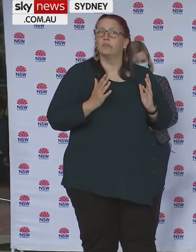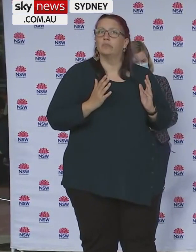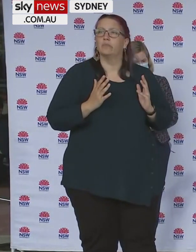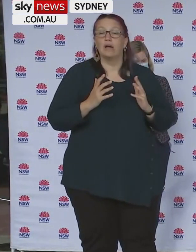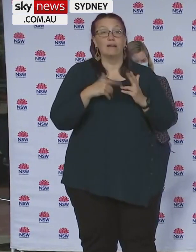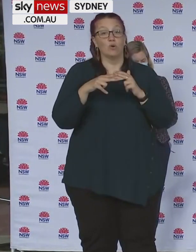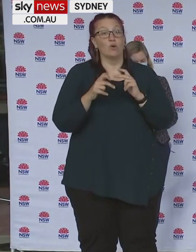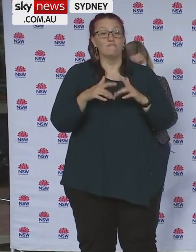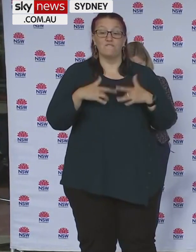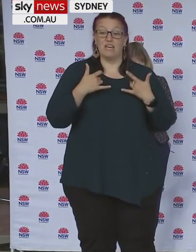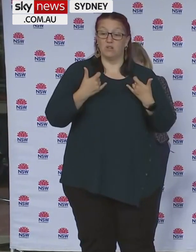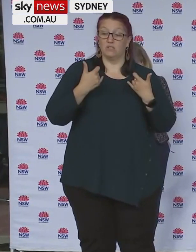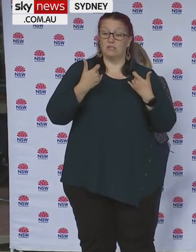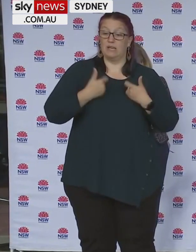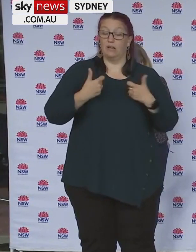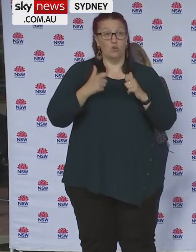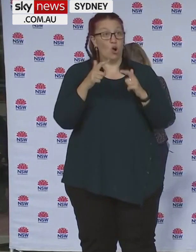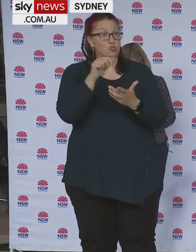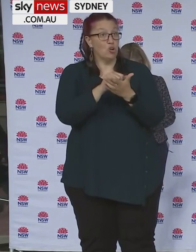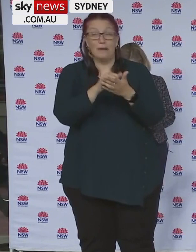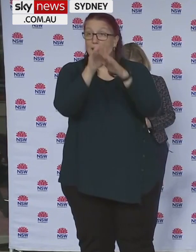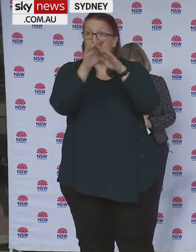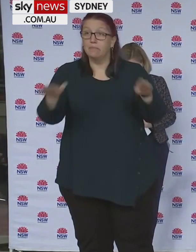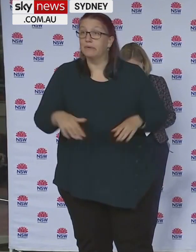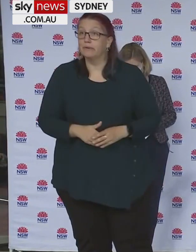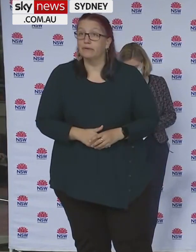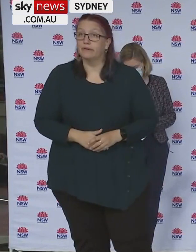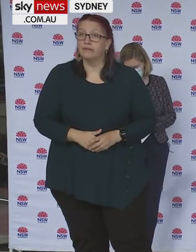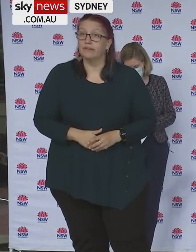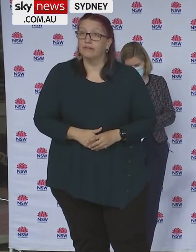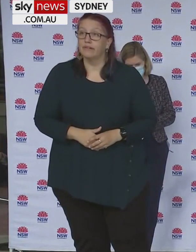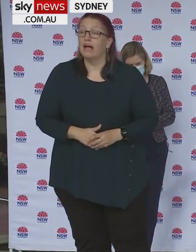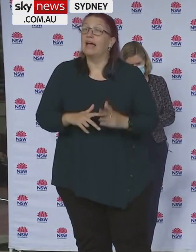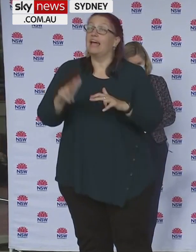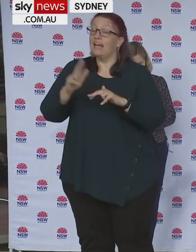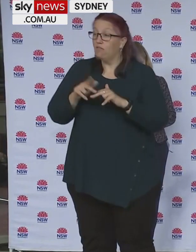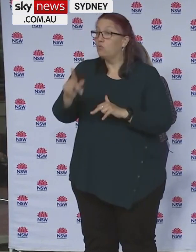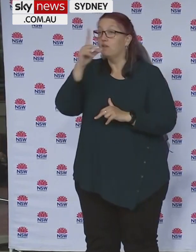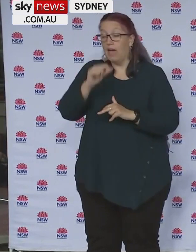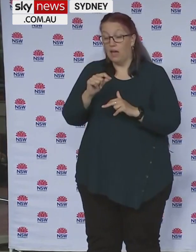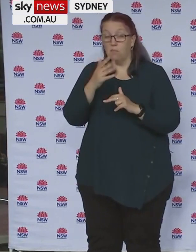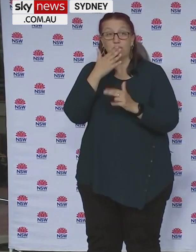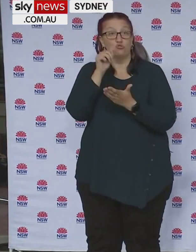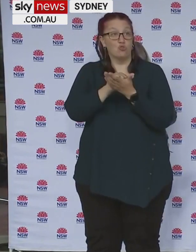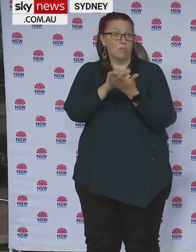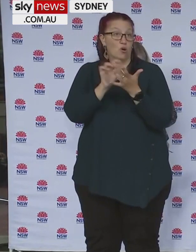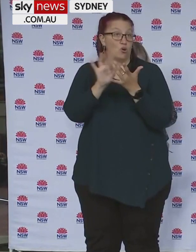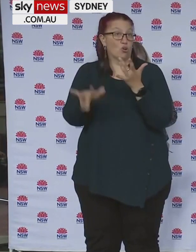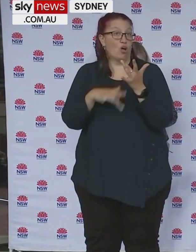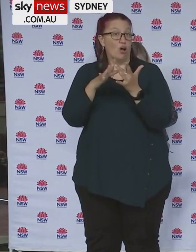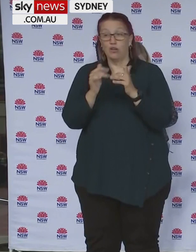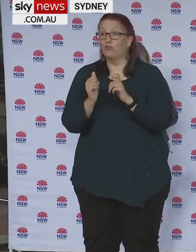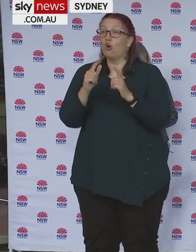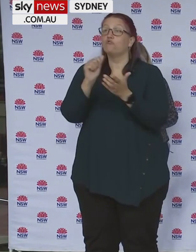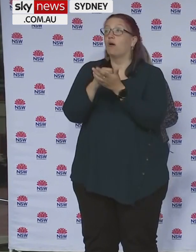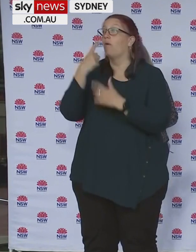where you can, do your shopping online. Where you can, don't go to places where there's lots of other people, because the virus is still circulating in